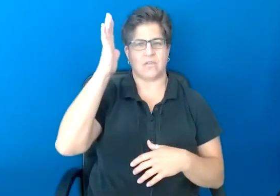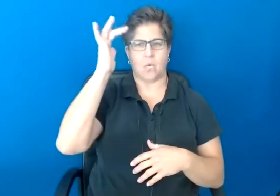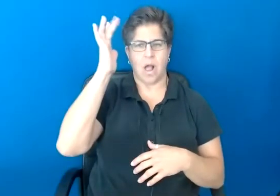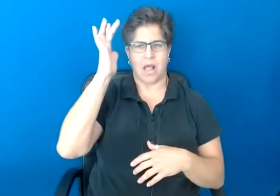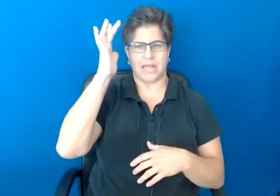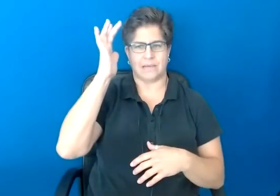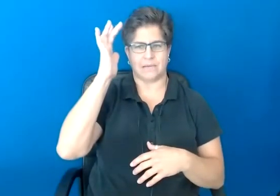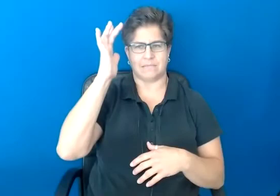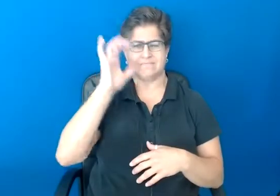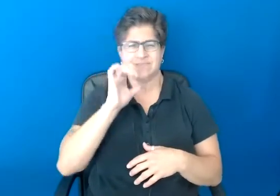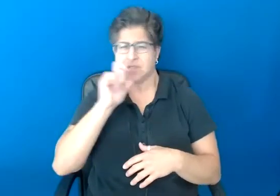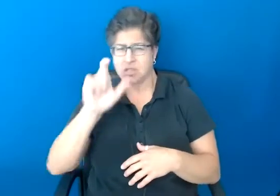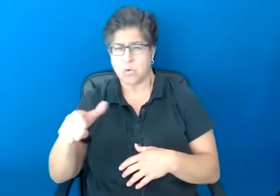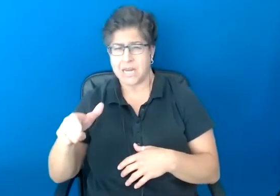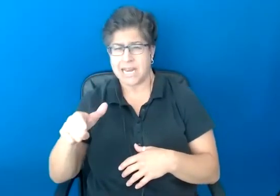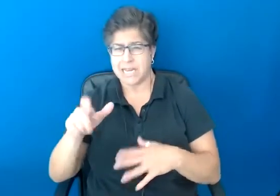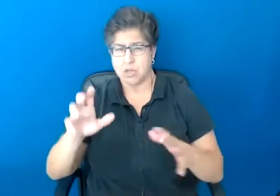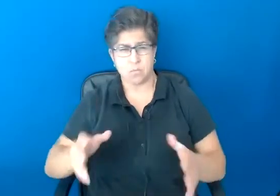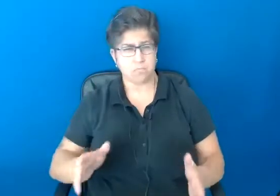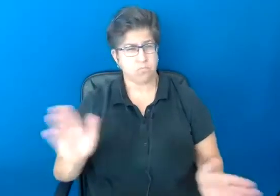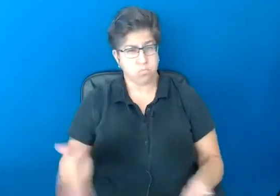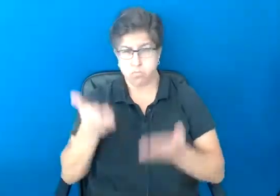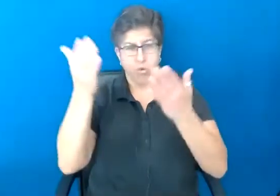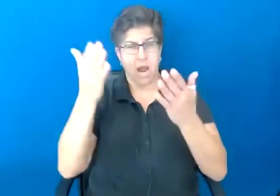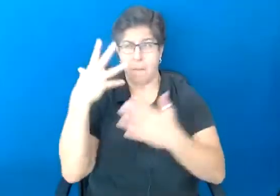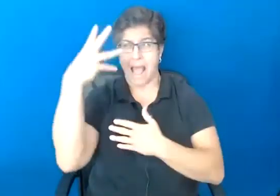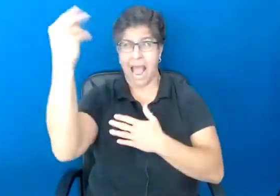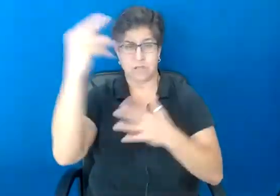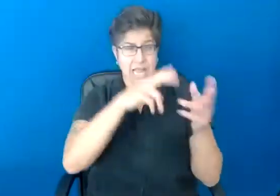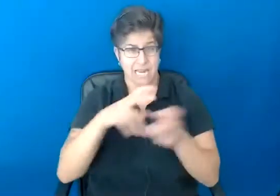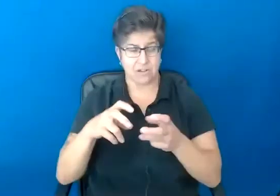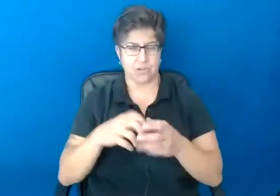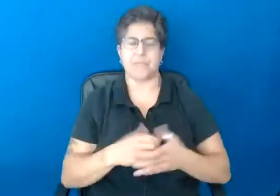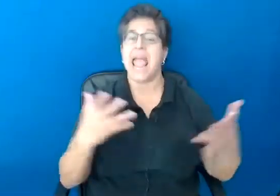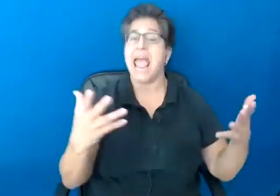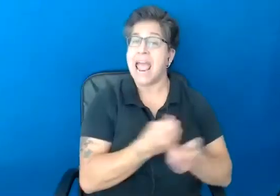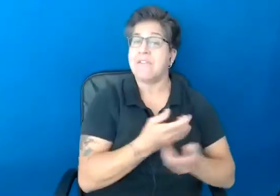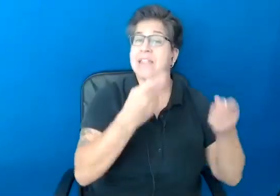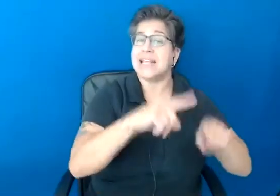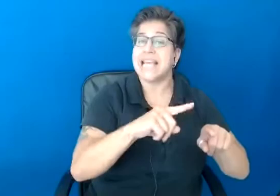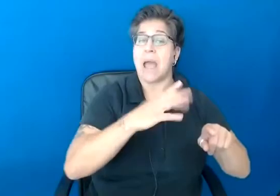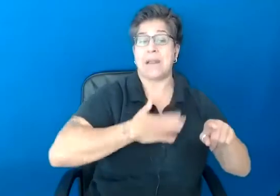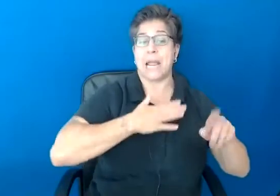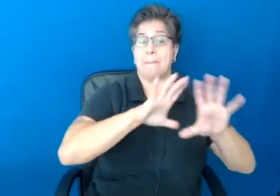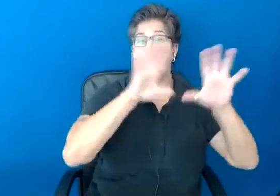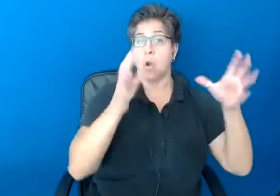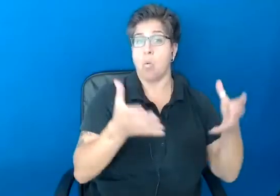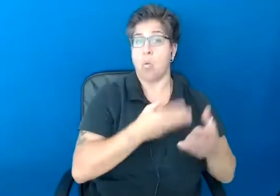a wonderful opportunity for self-examination. It's a wonderful opportunity. And to back away from